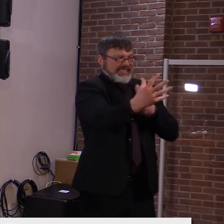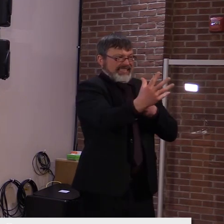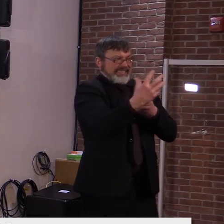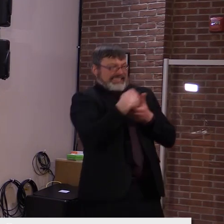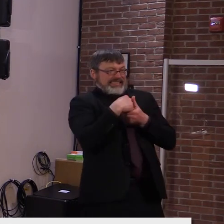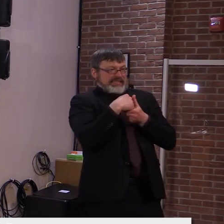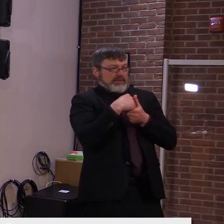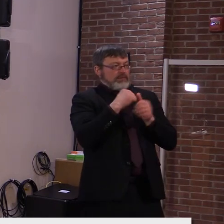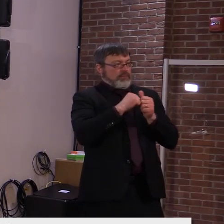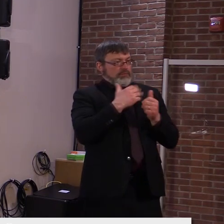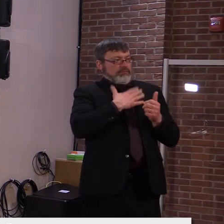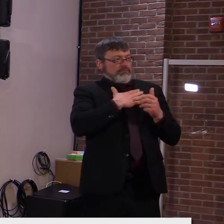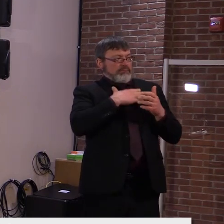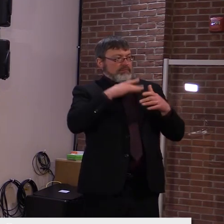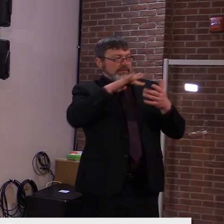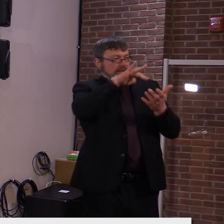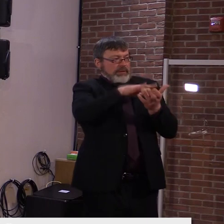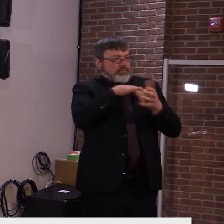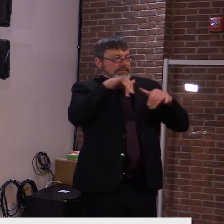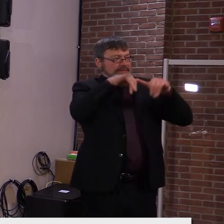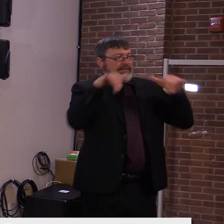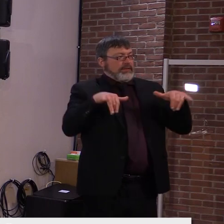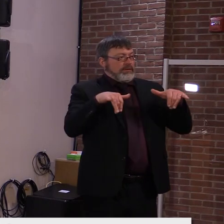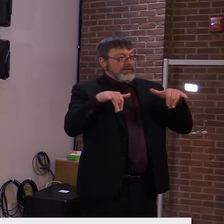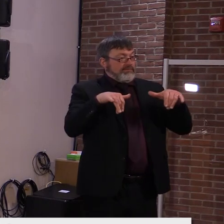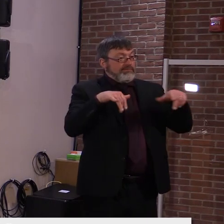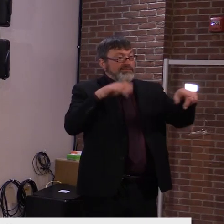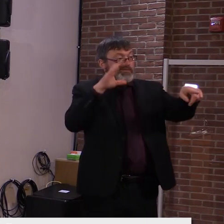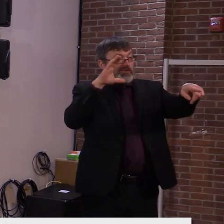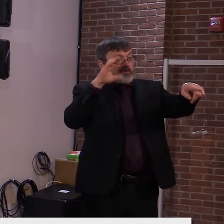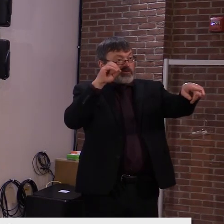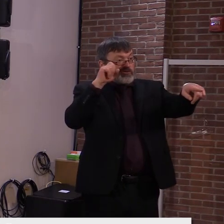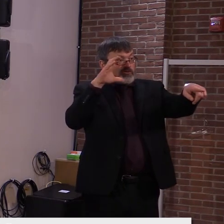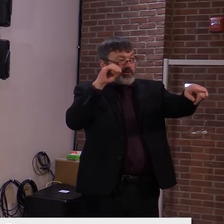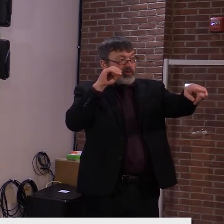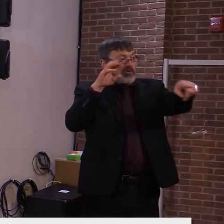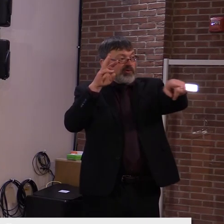Walmart are all integrated. Kinney's in a way